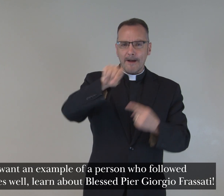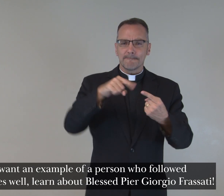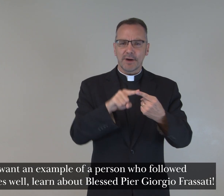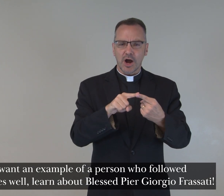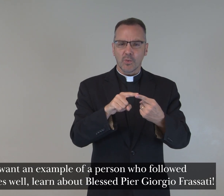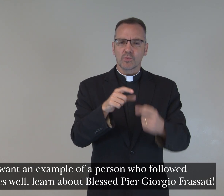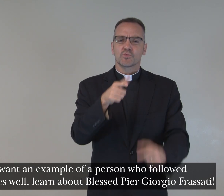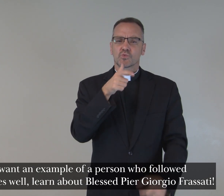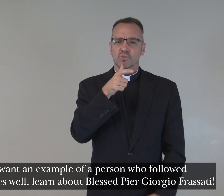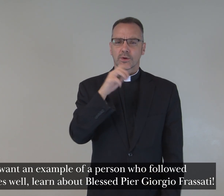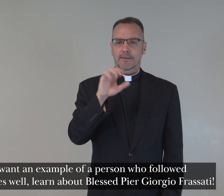Frassati.